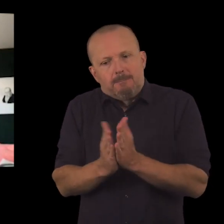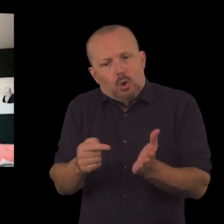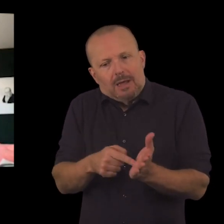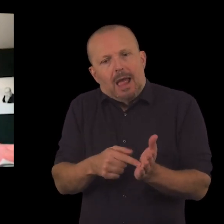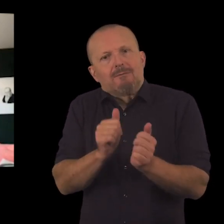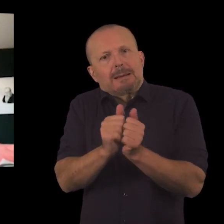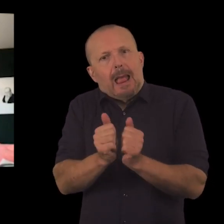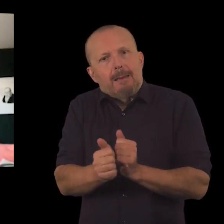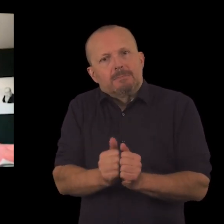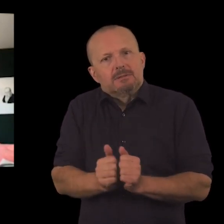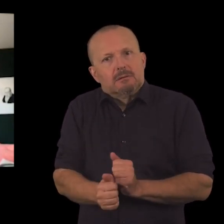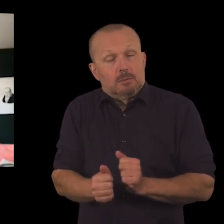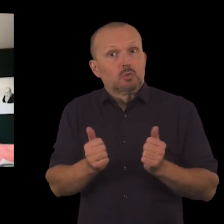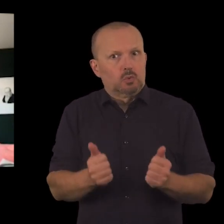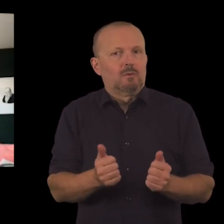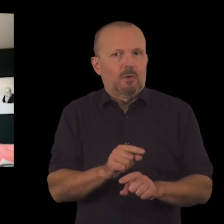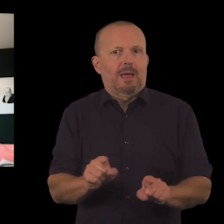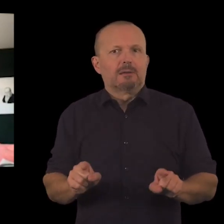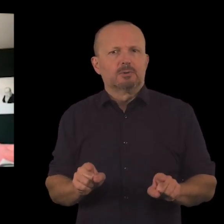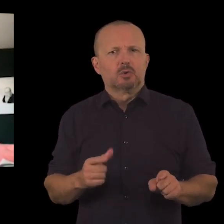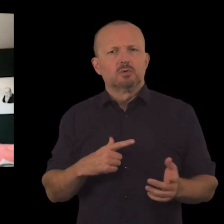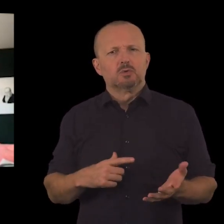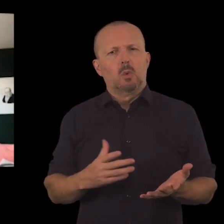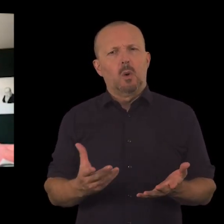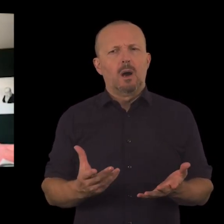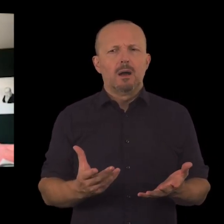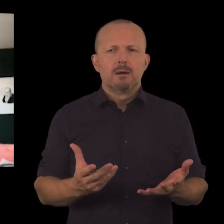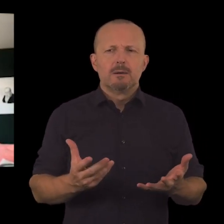because you're practicing